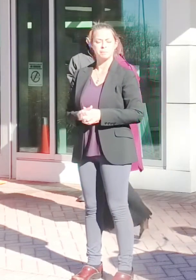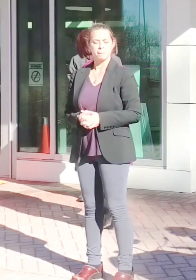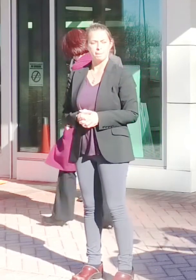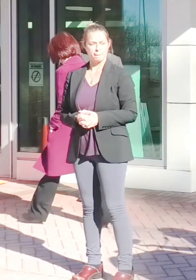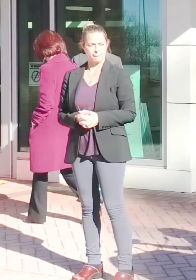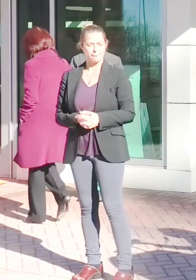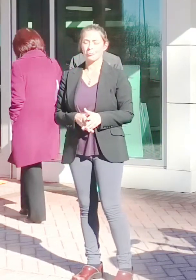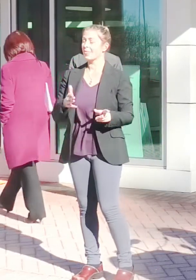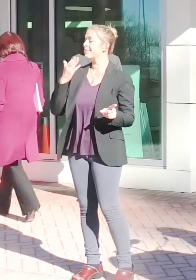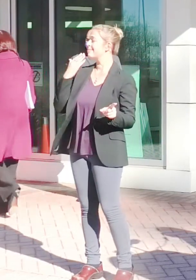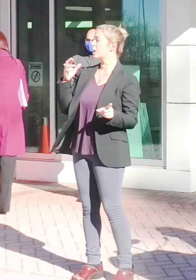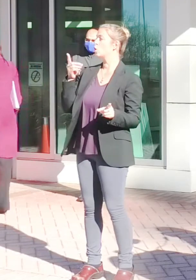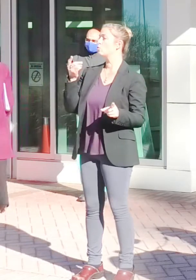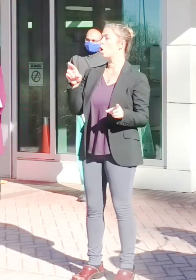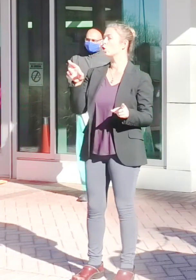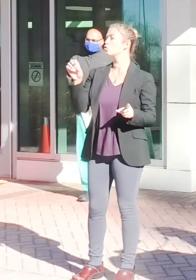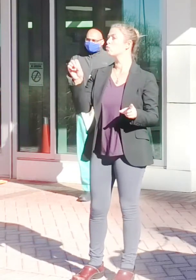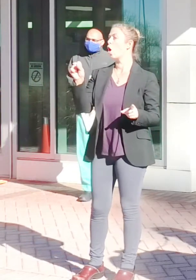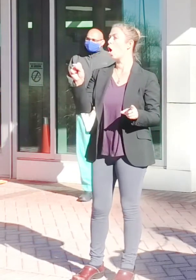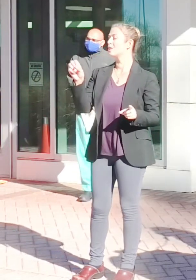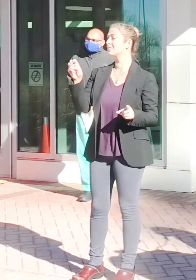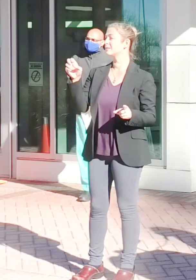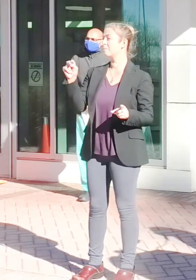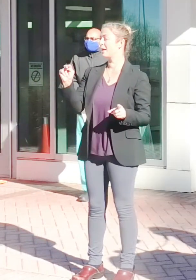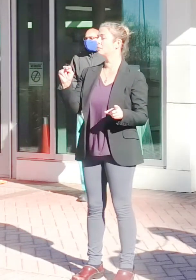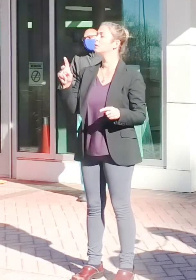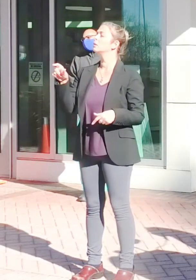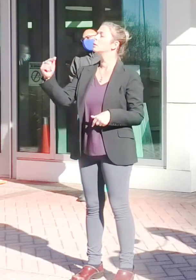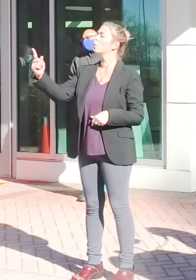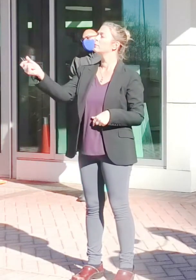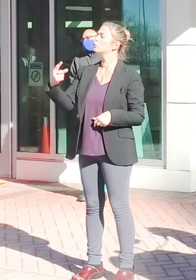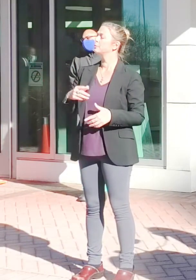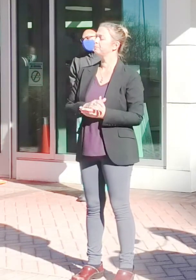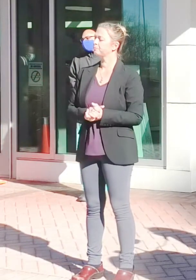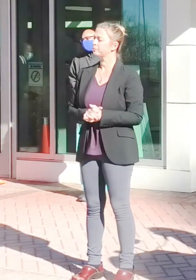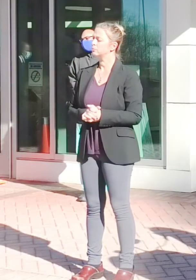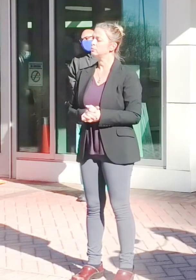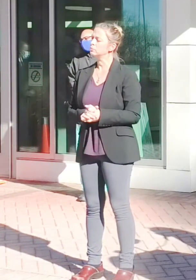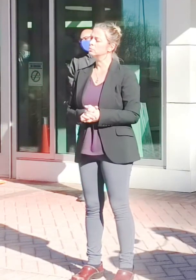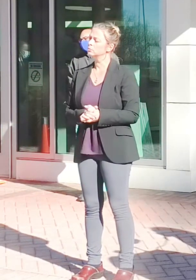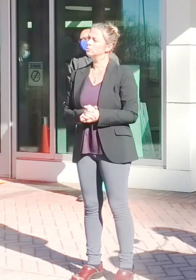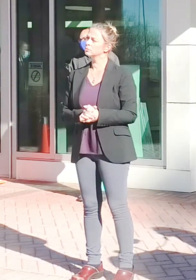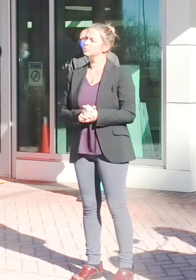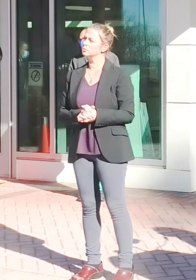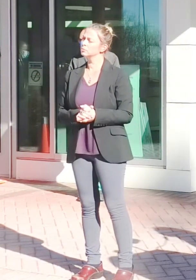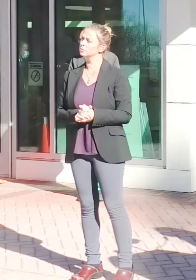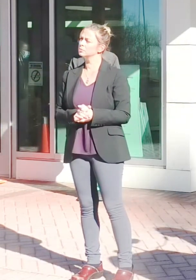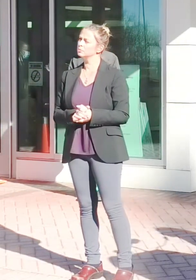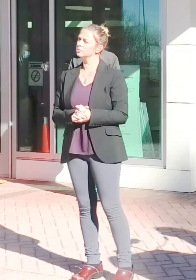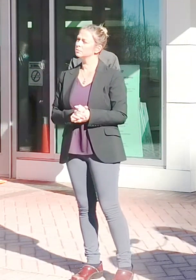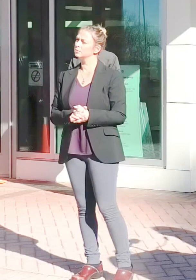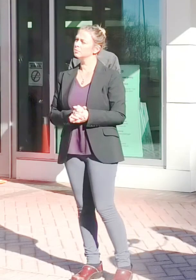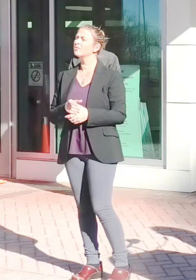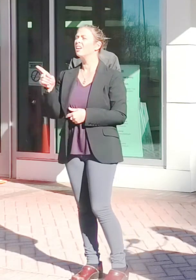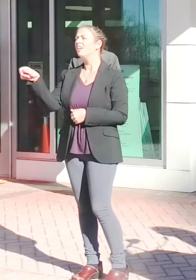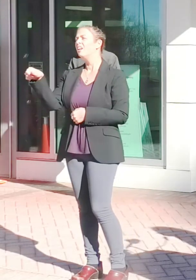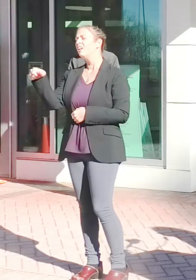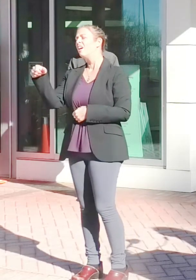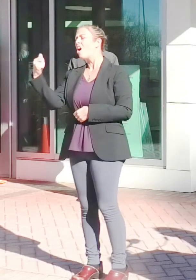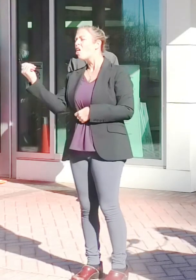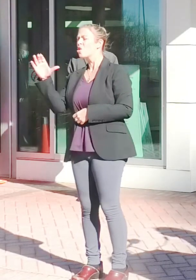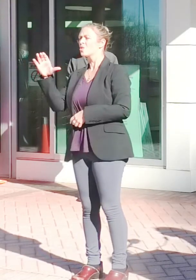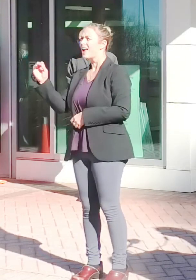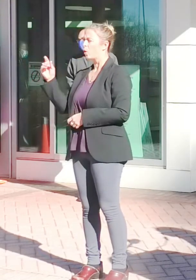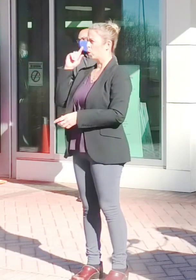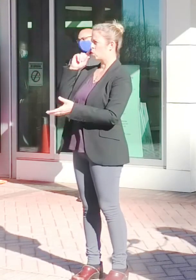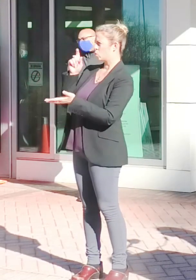Thank you, Dr. Rossman. Next question. We're seeing mask orders being implemented in other counties and jurisdictions that